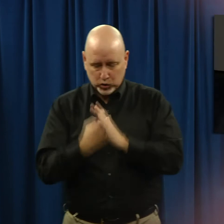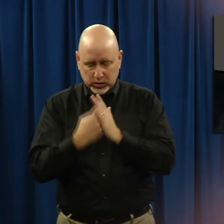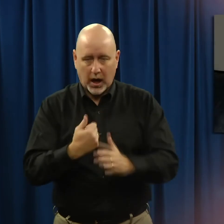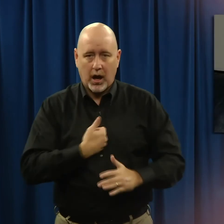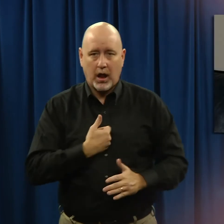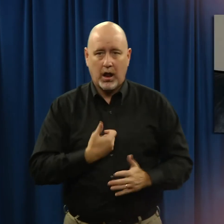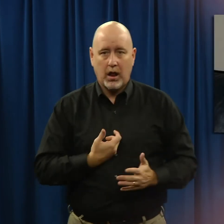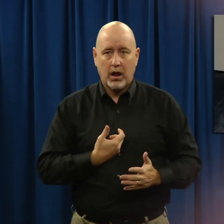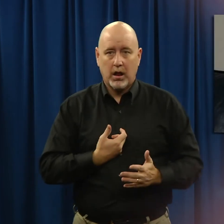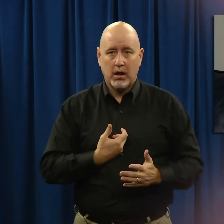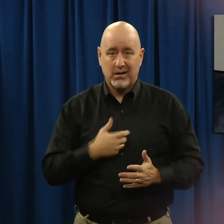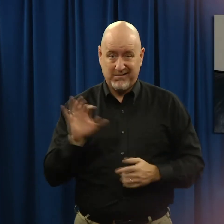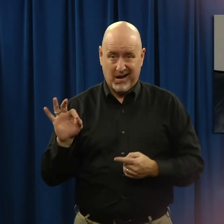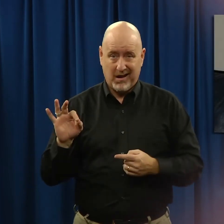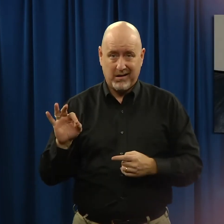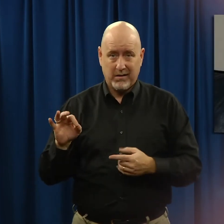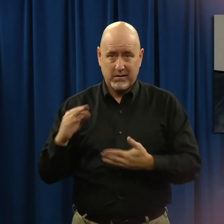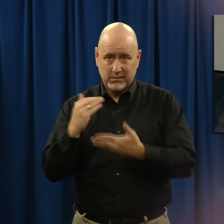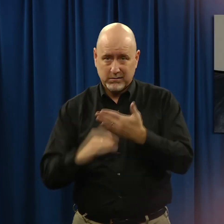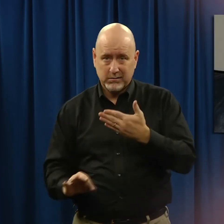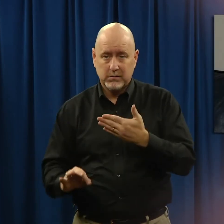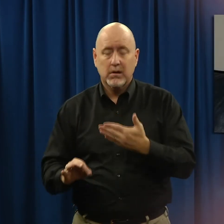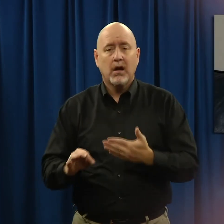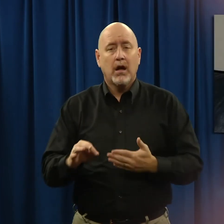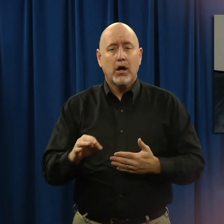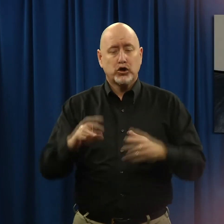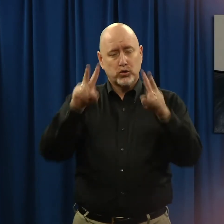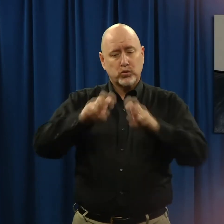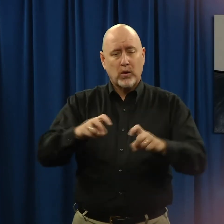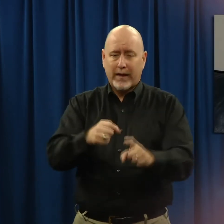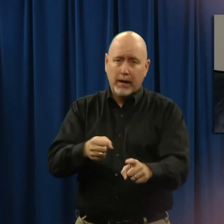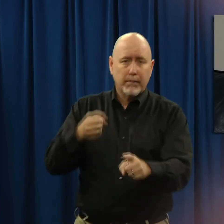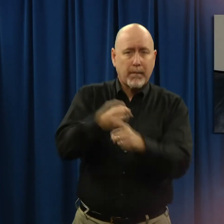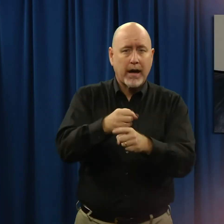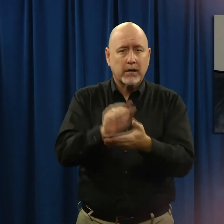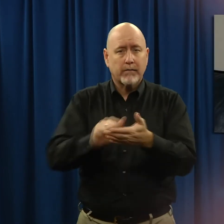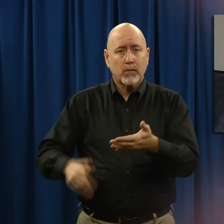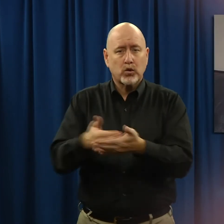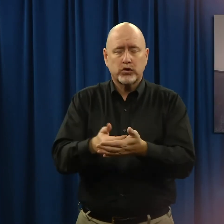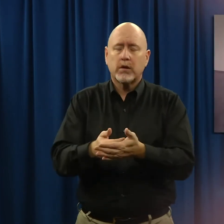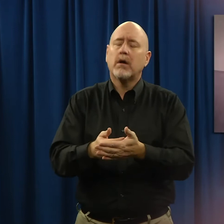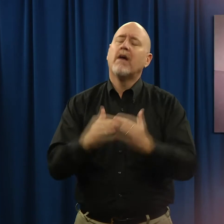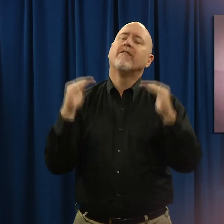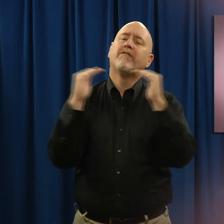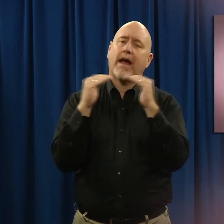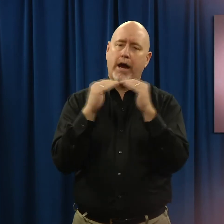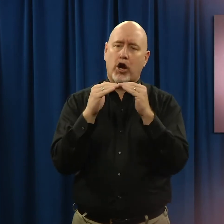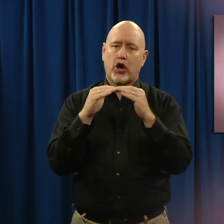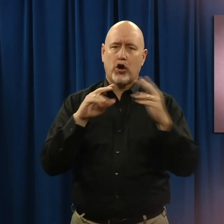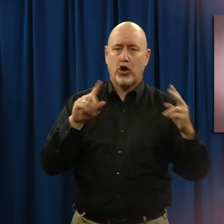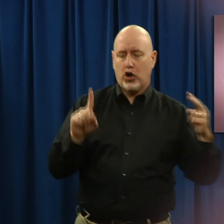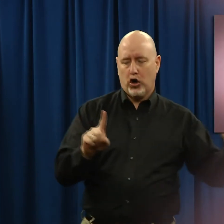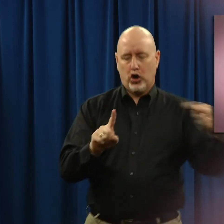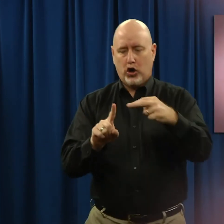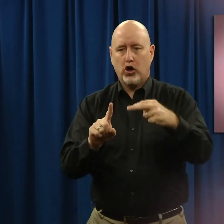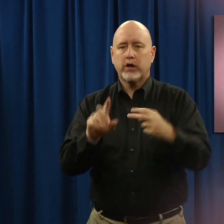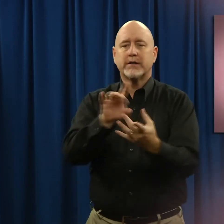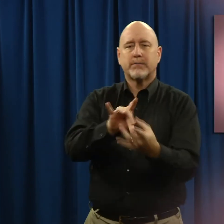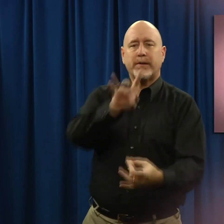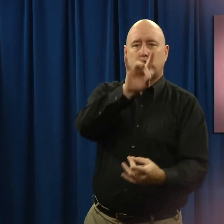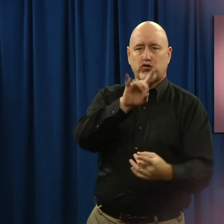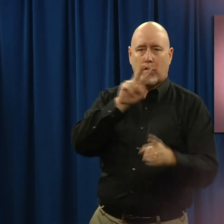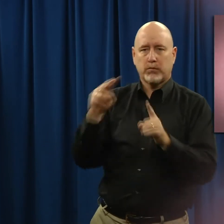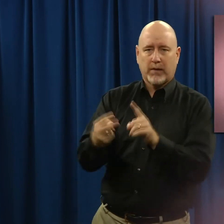Now, in providing a complete look at the impact of abortion, it's only fair that we look at this from a spiritual